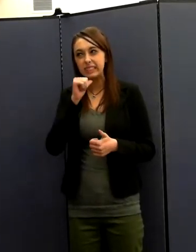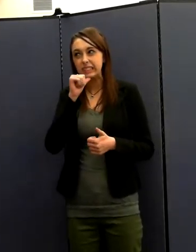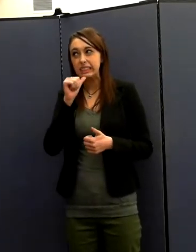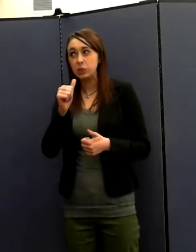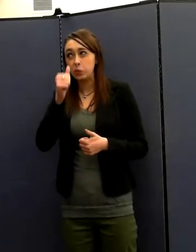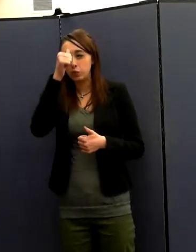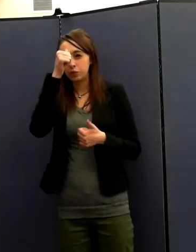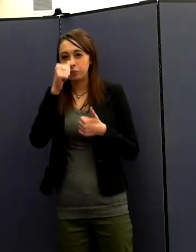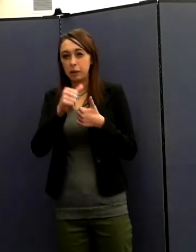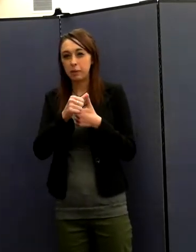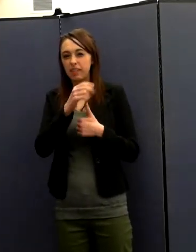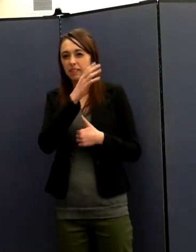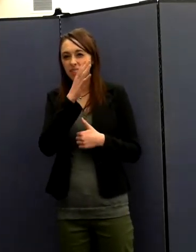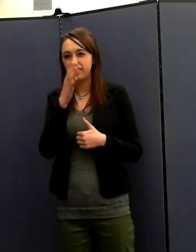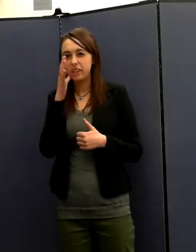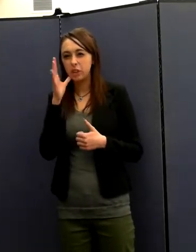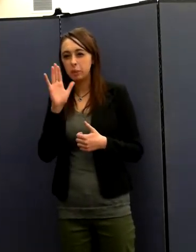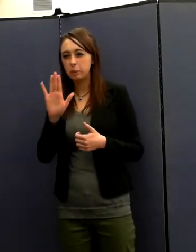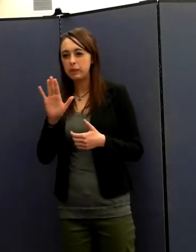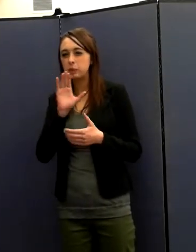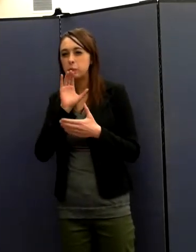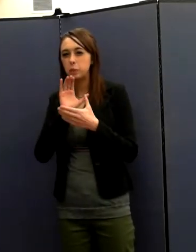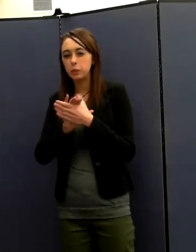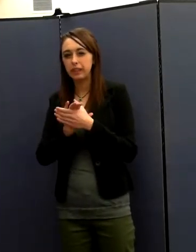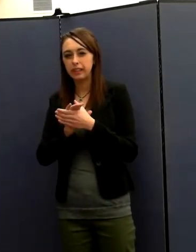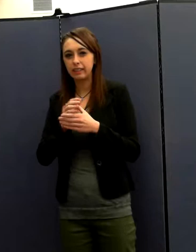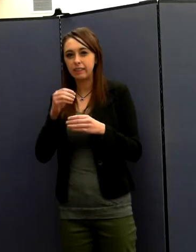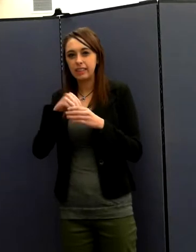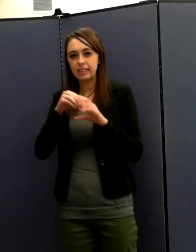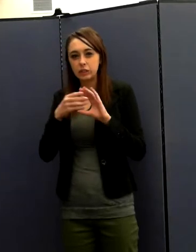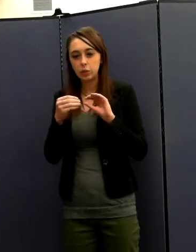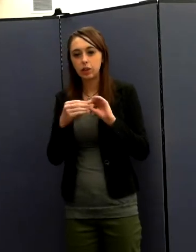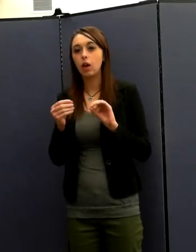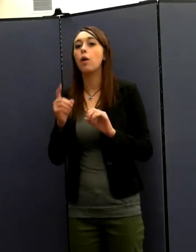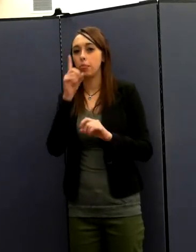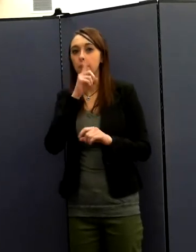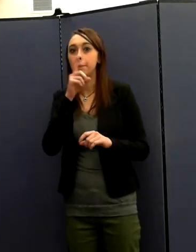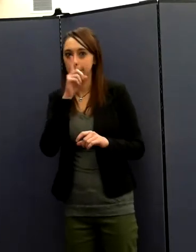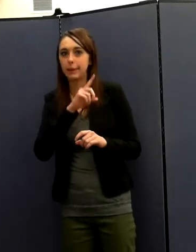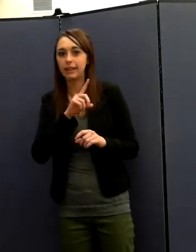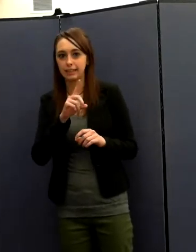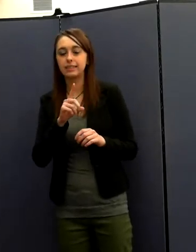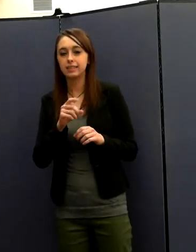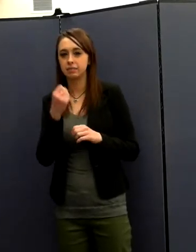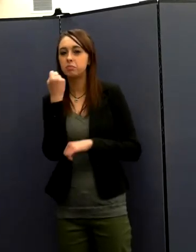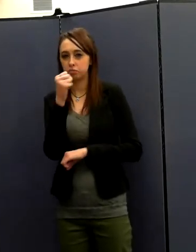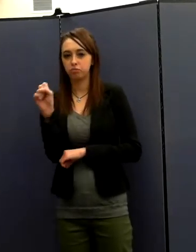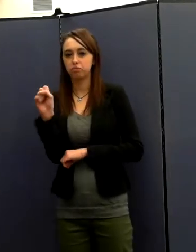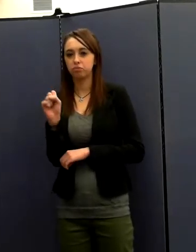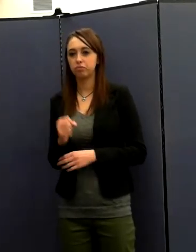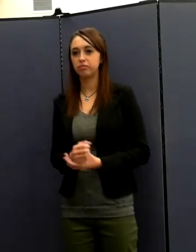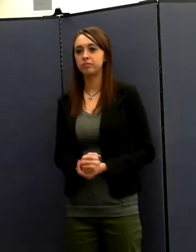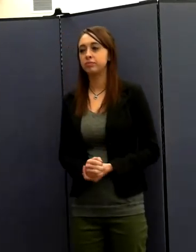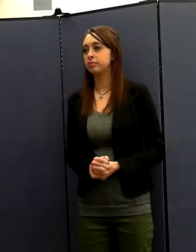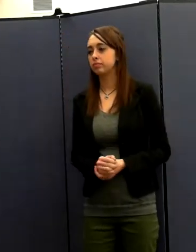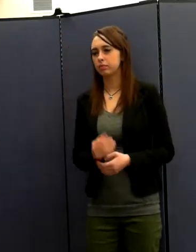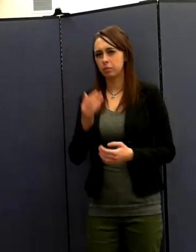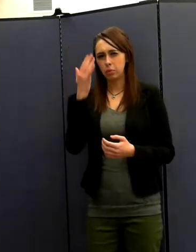The farmer's wife being in here. The mice, they did protest. Why isn't the farmer